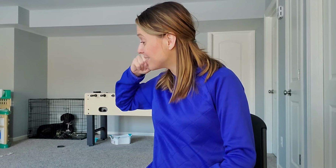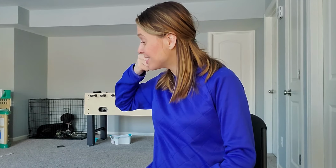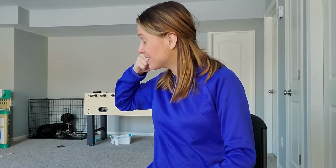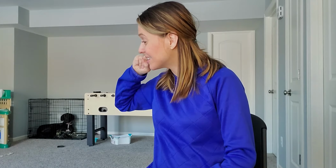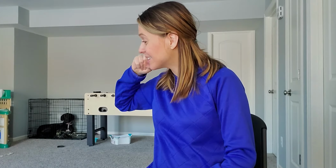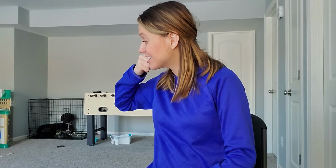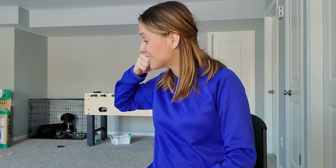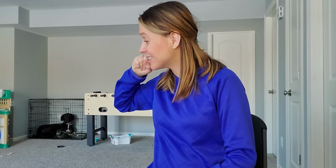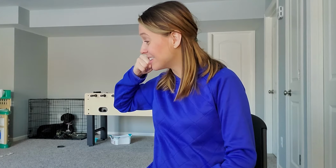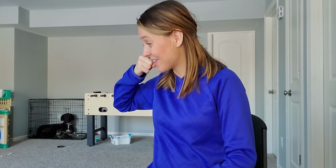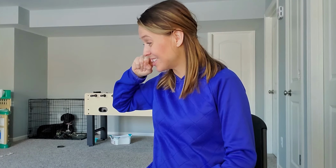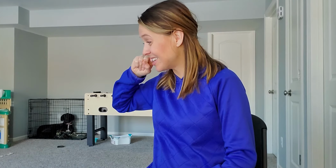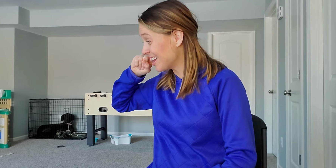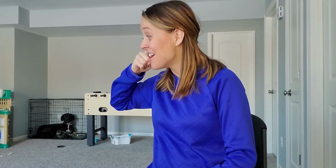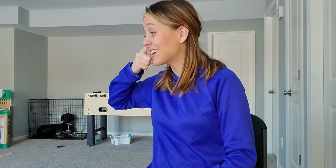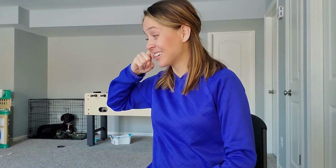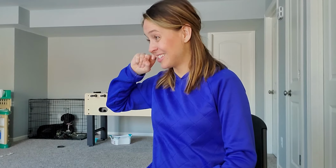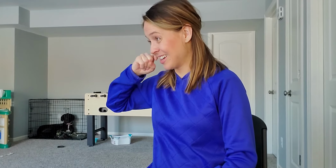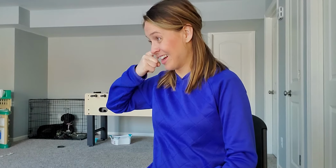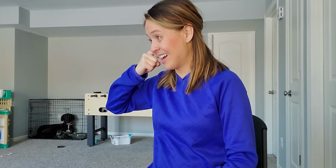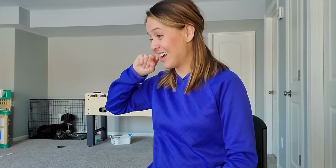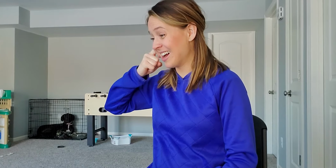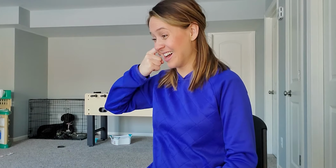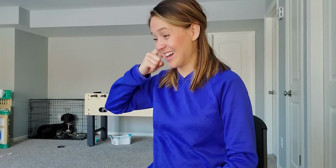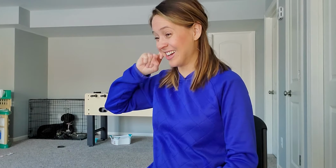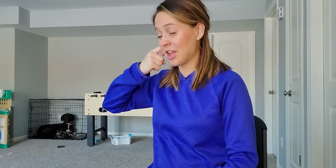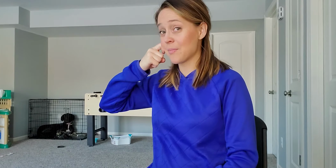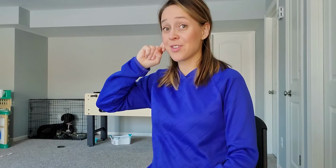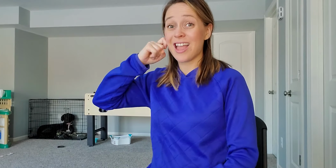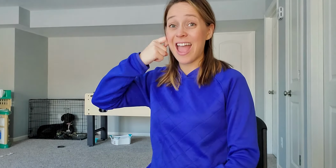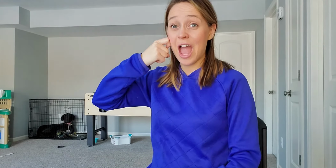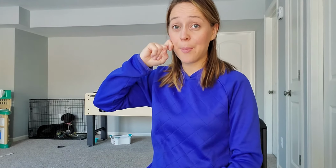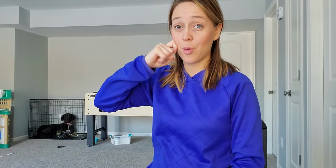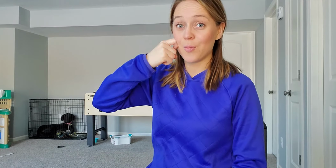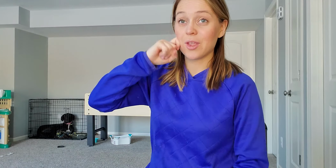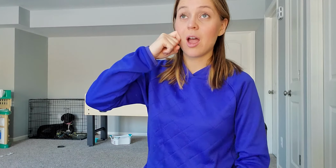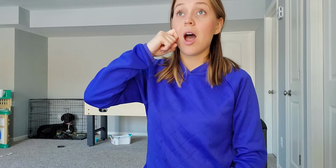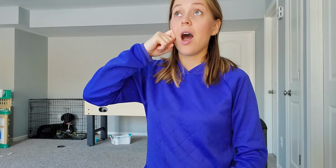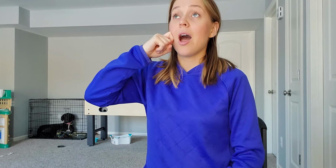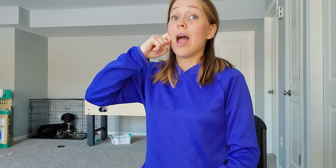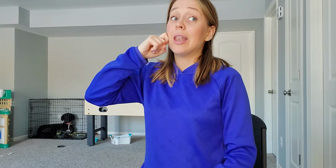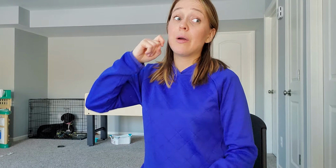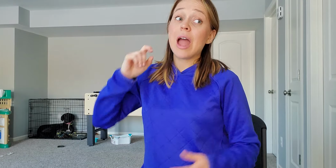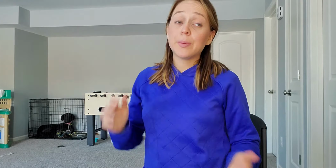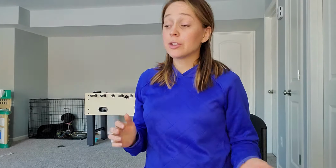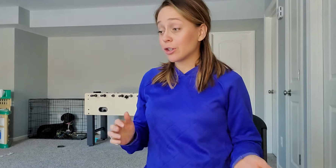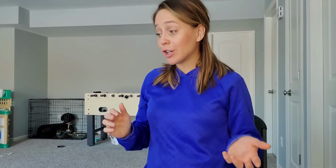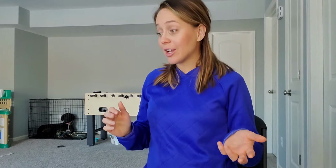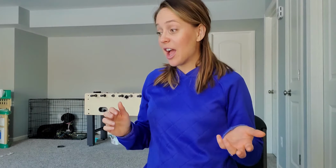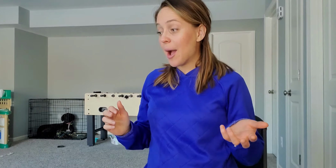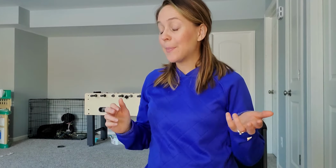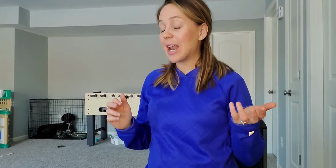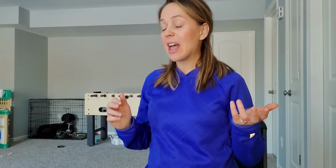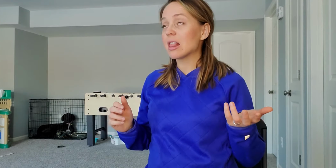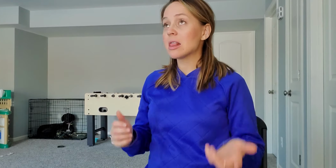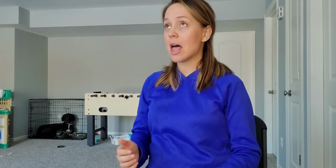like your apple. Let me see. Good job. Apple. No, apples are good, but I